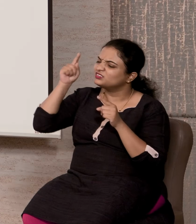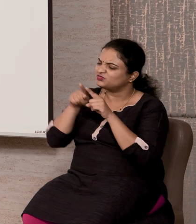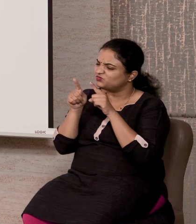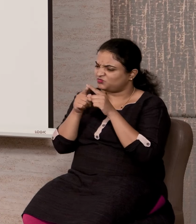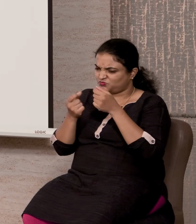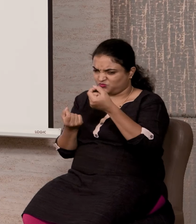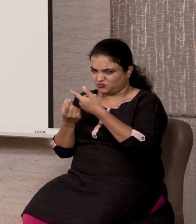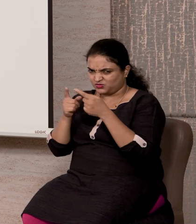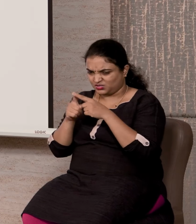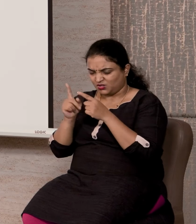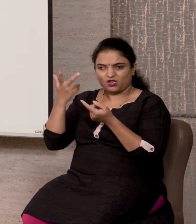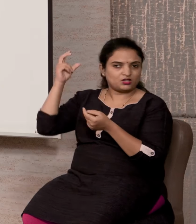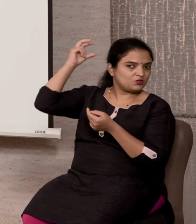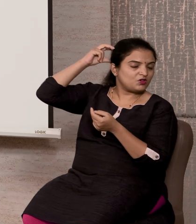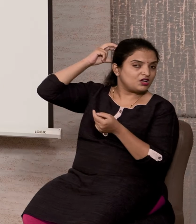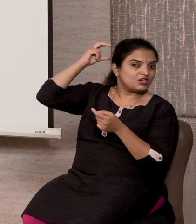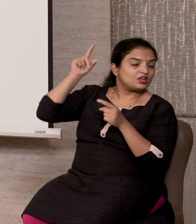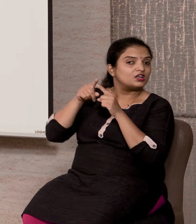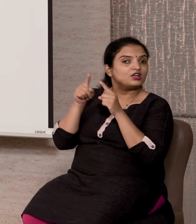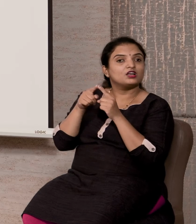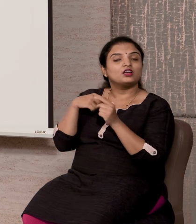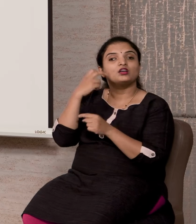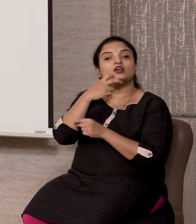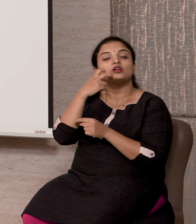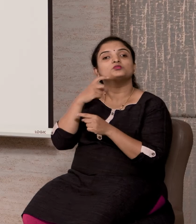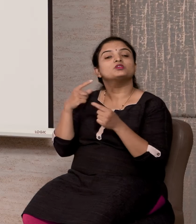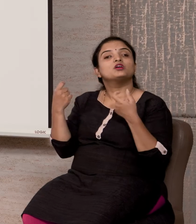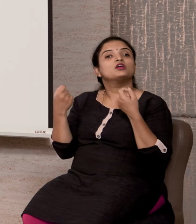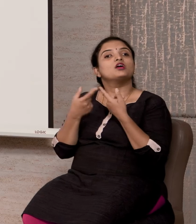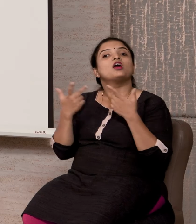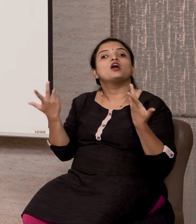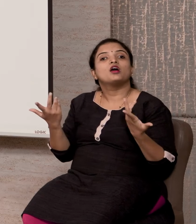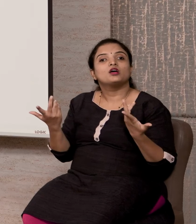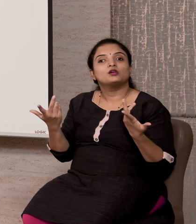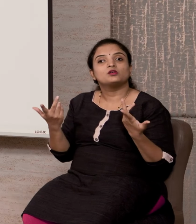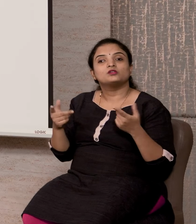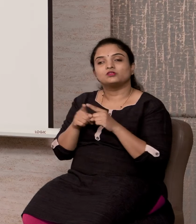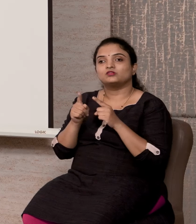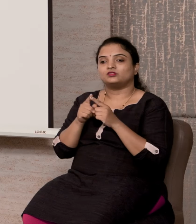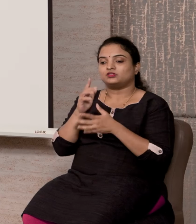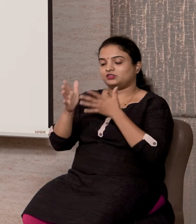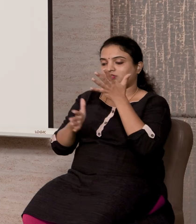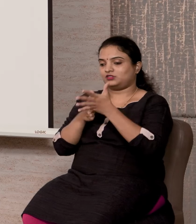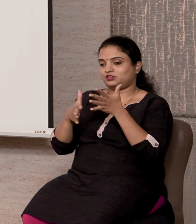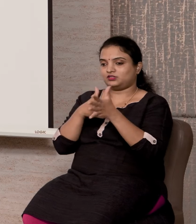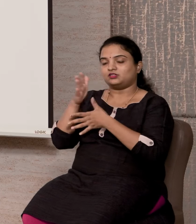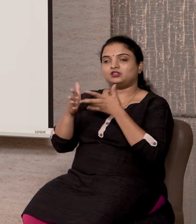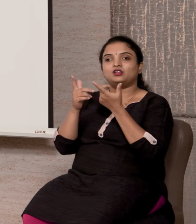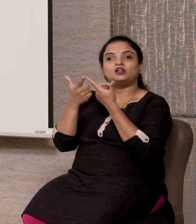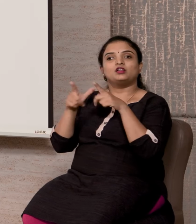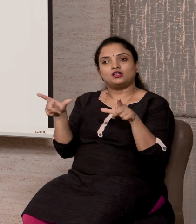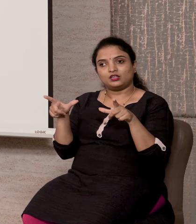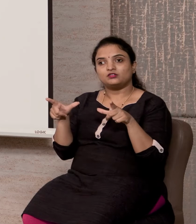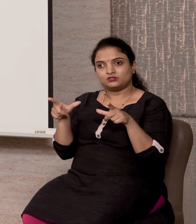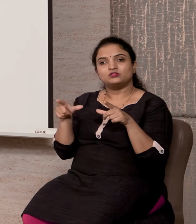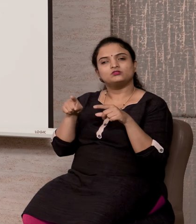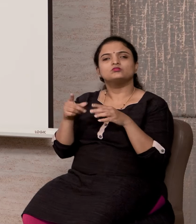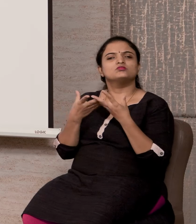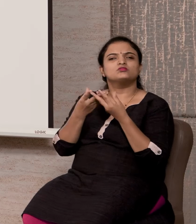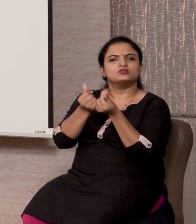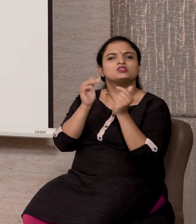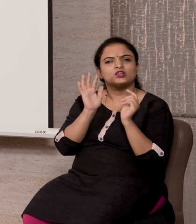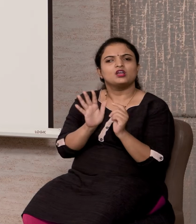people with cognitive disabilities, right? So this is something that we are working on. And real-time sign language translation, right? There are solutions out there,